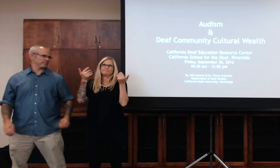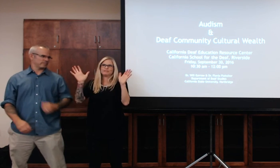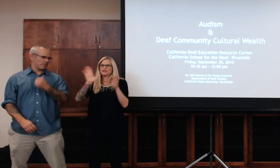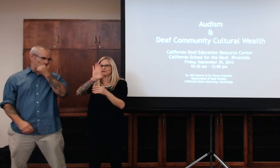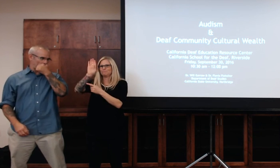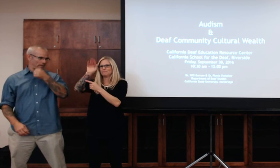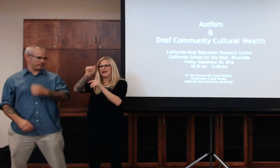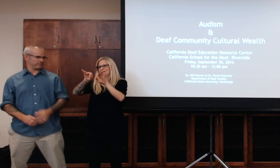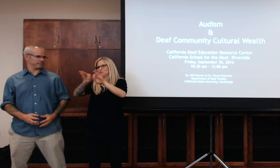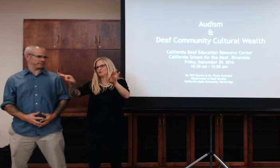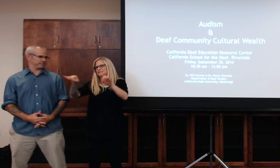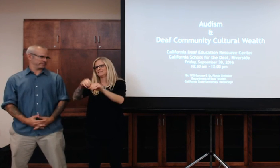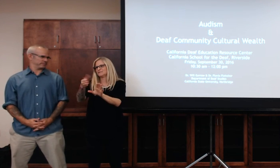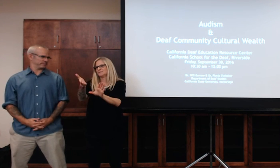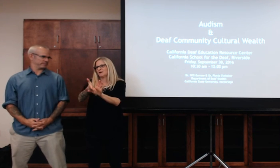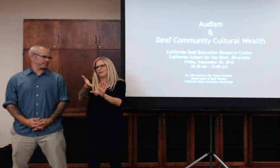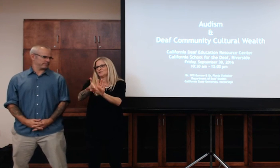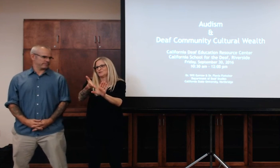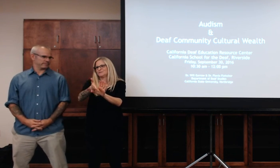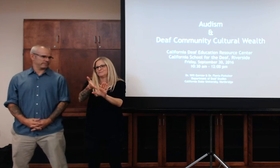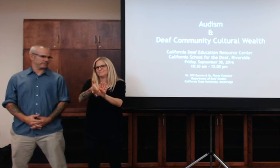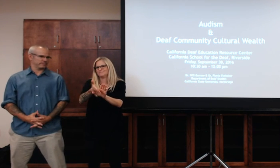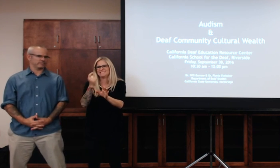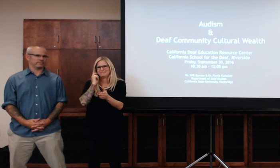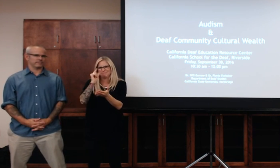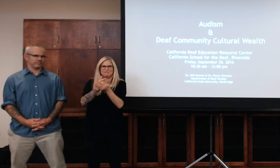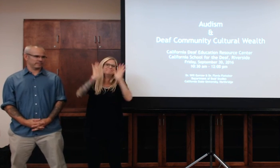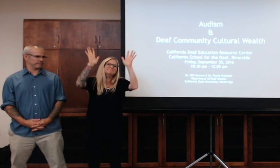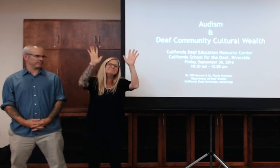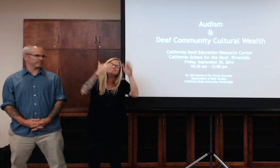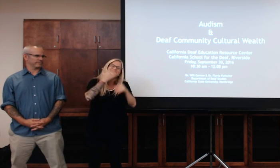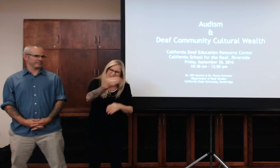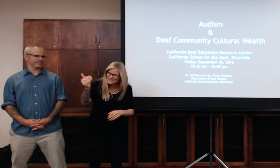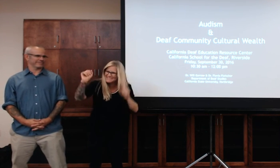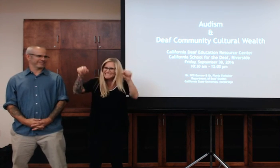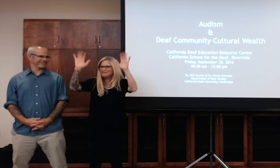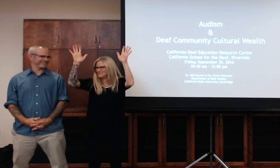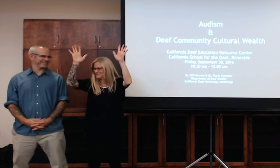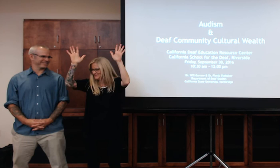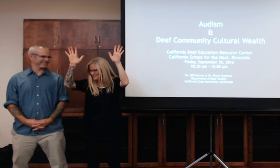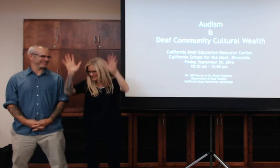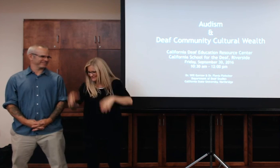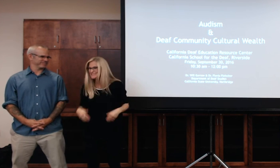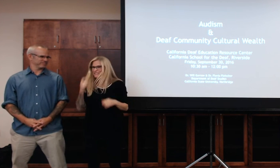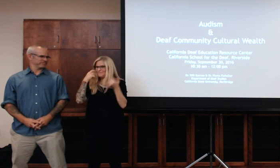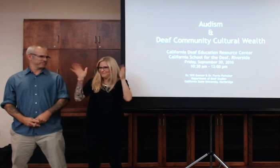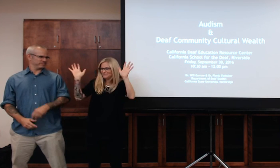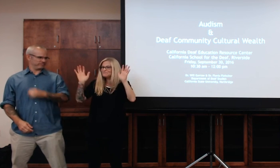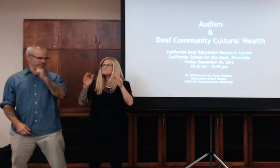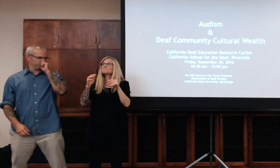who actually just completed her bachelor's degree in psychology. Yay, thank you. Thank you for that. So she just completed